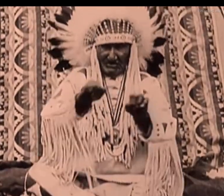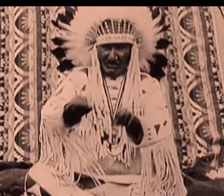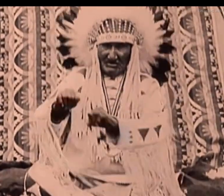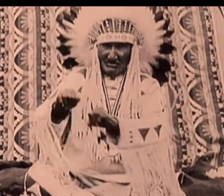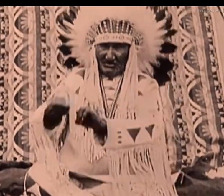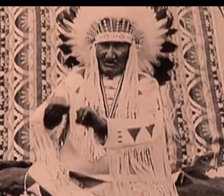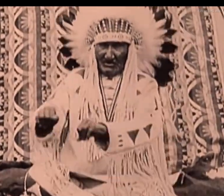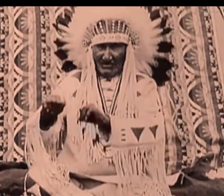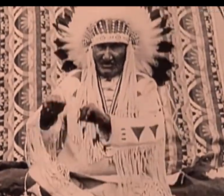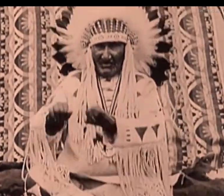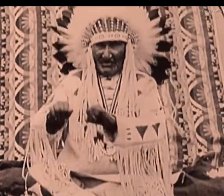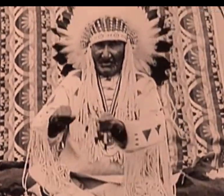below.